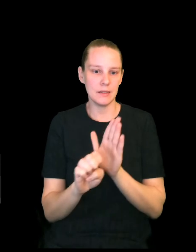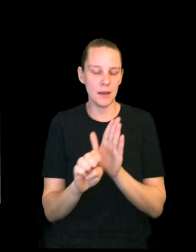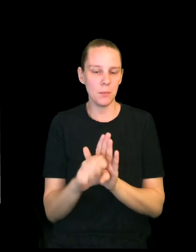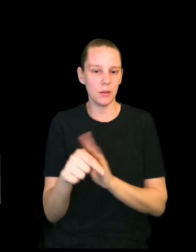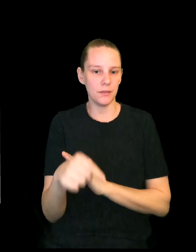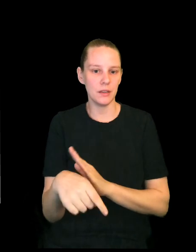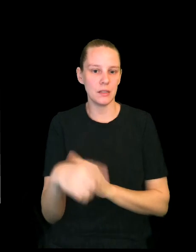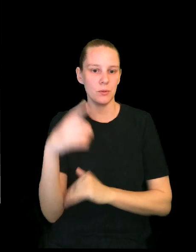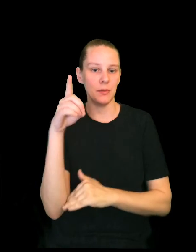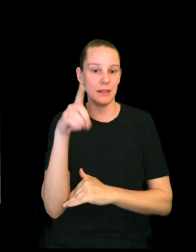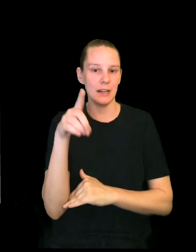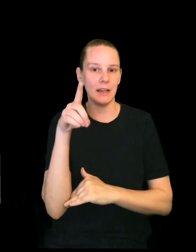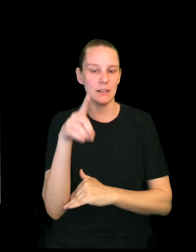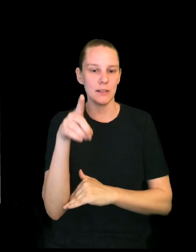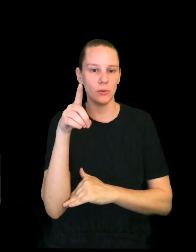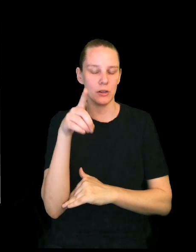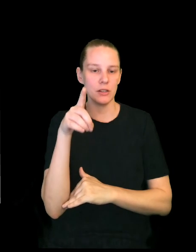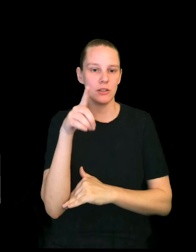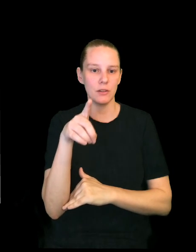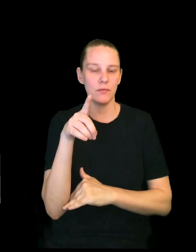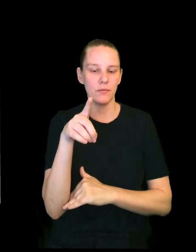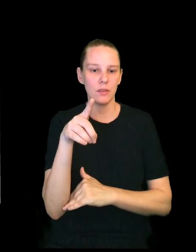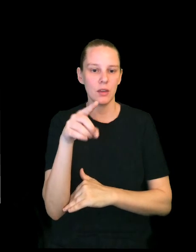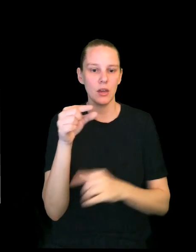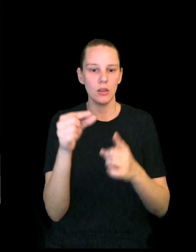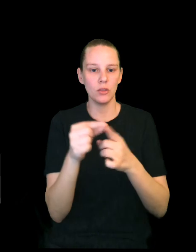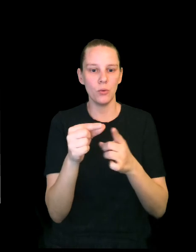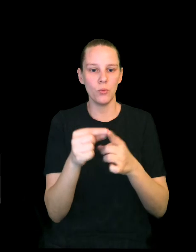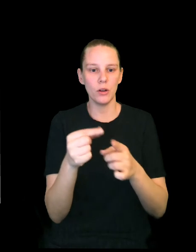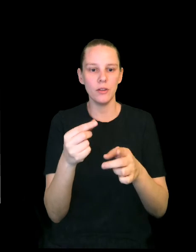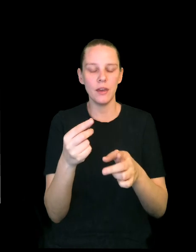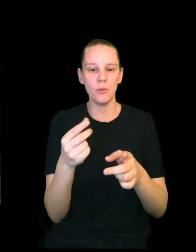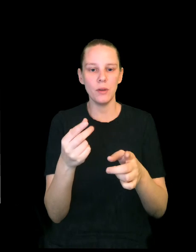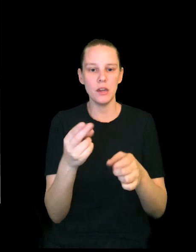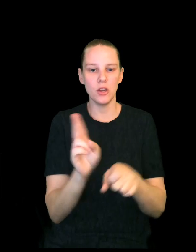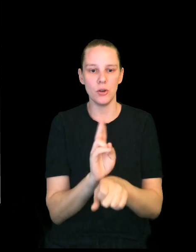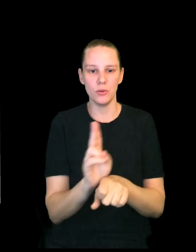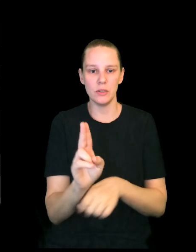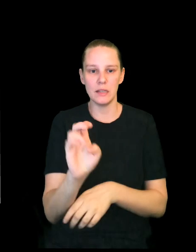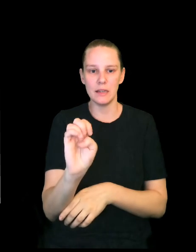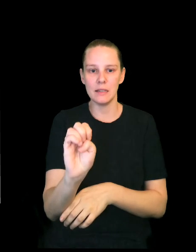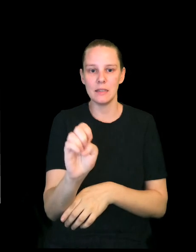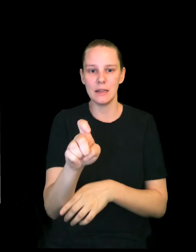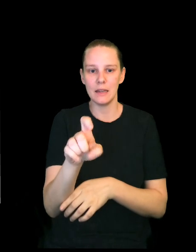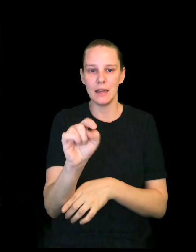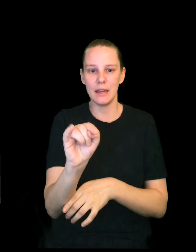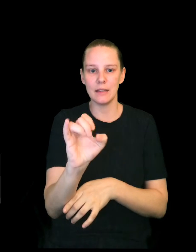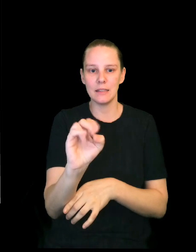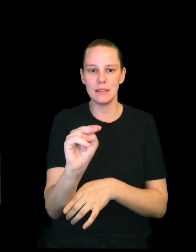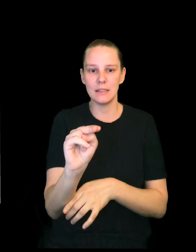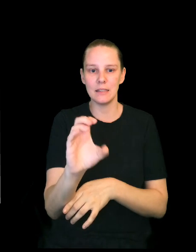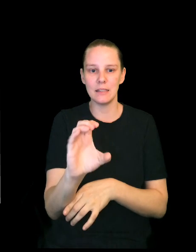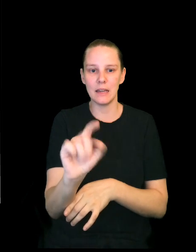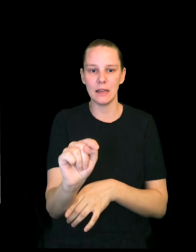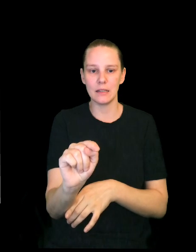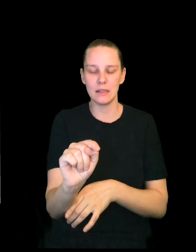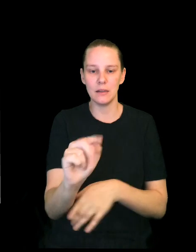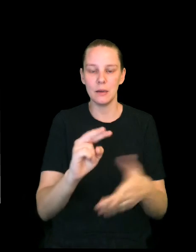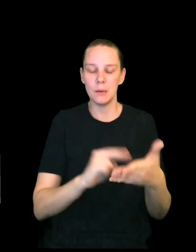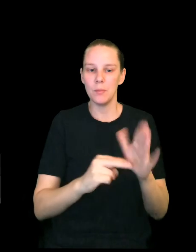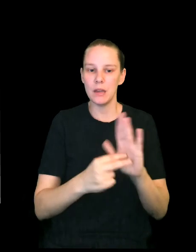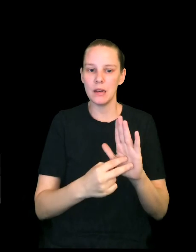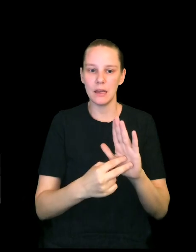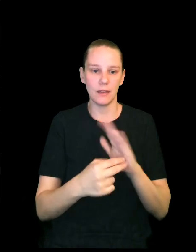an example of this would be dinosaurs, the word that we use is